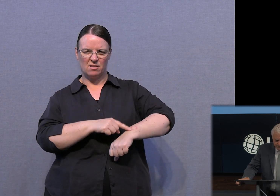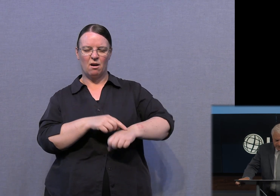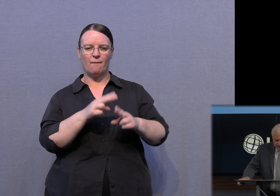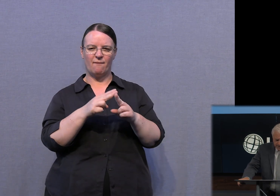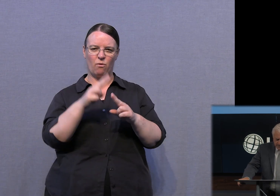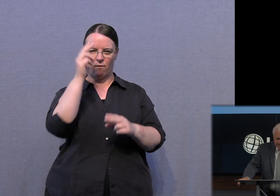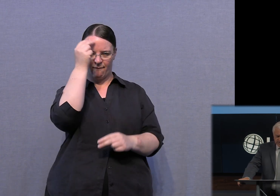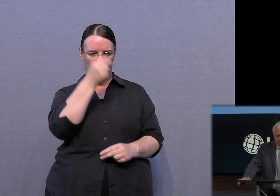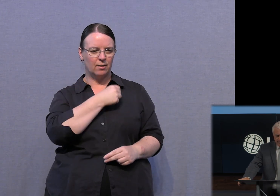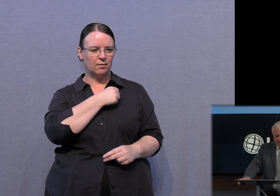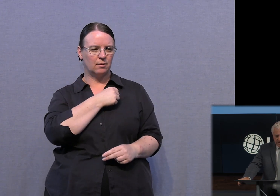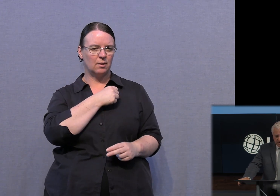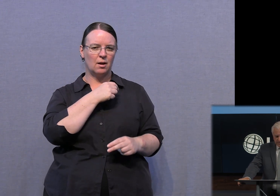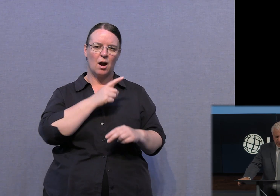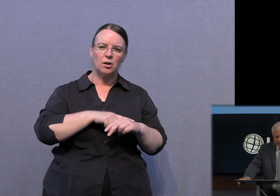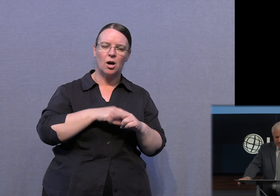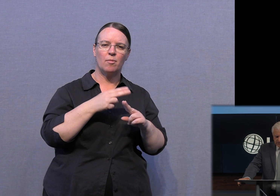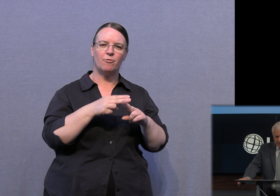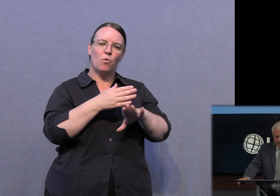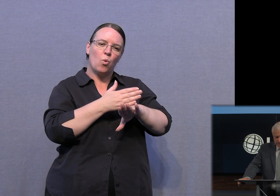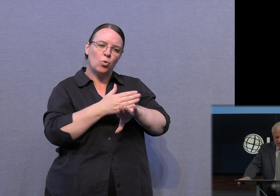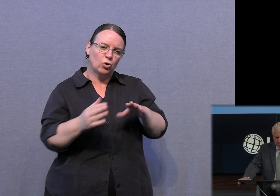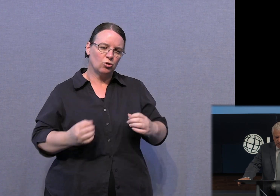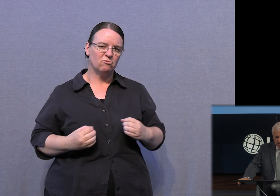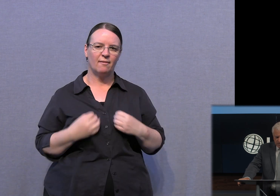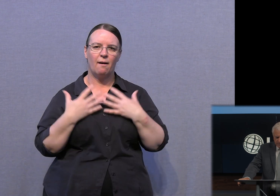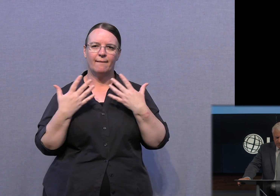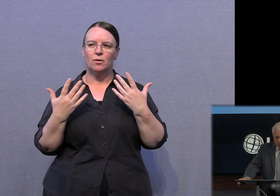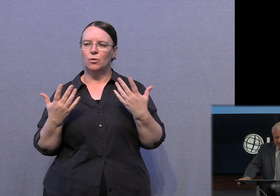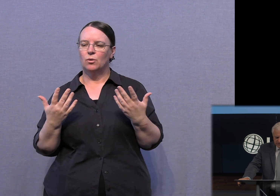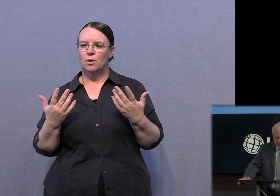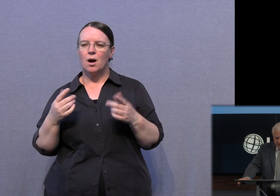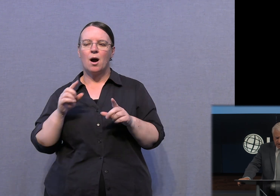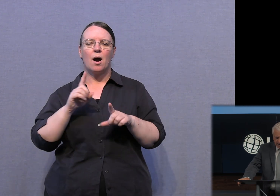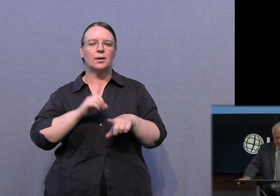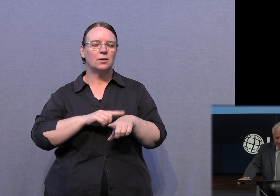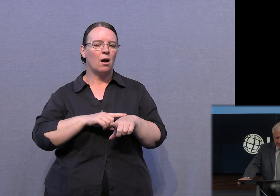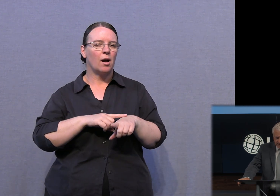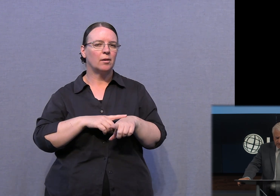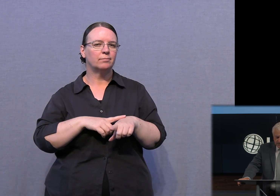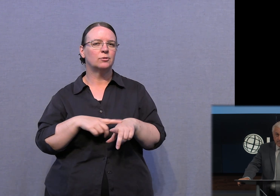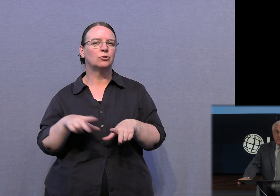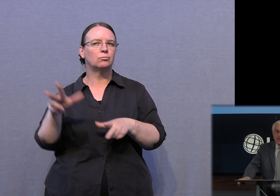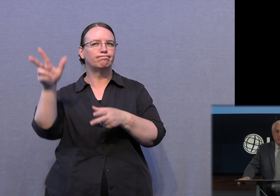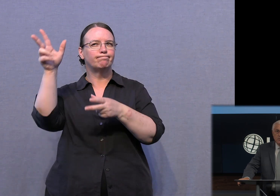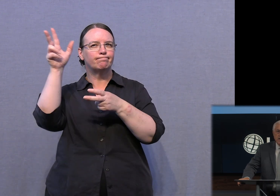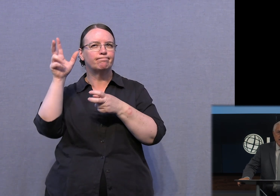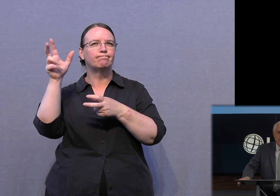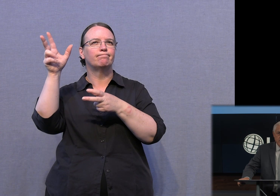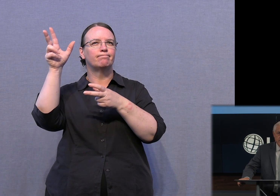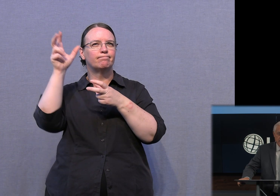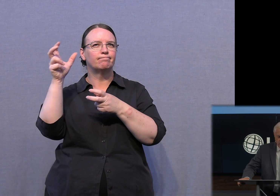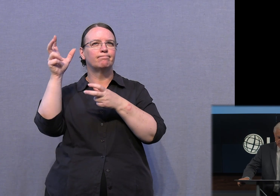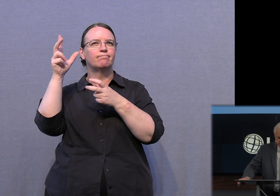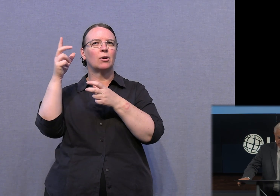renewal. It's time to hear the still, small voice of God. But then when we